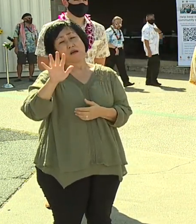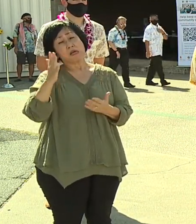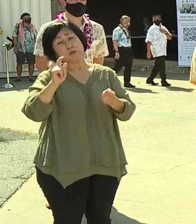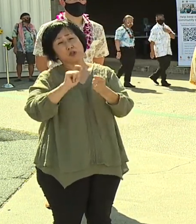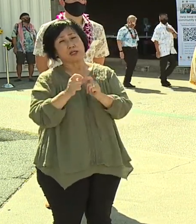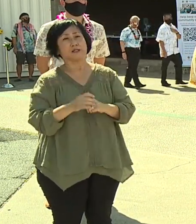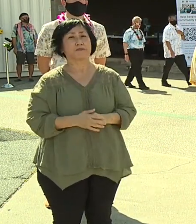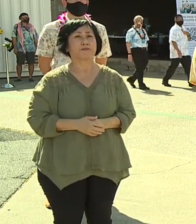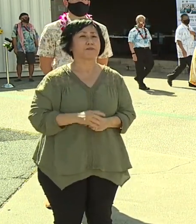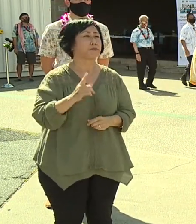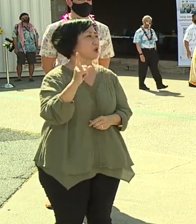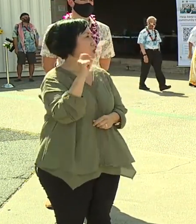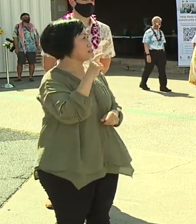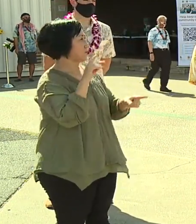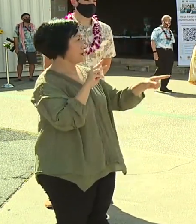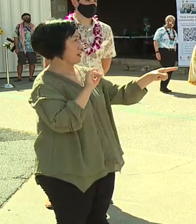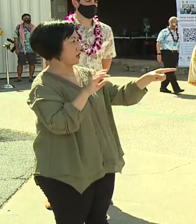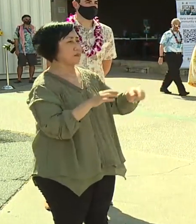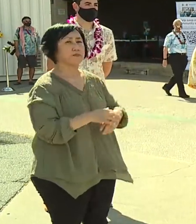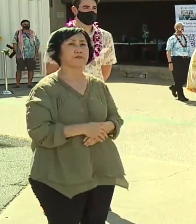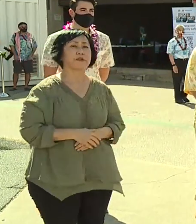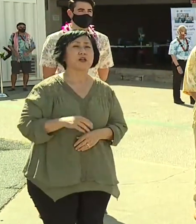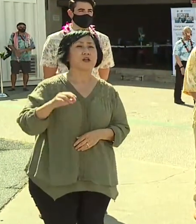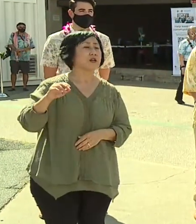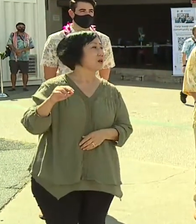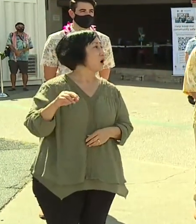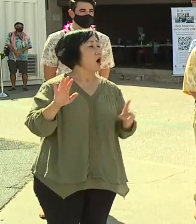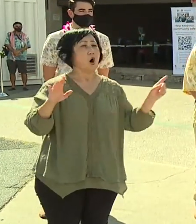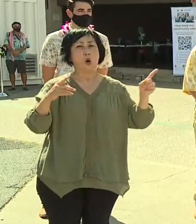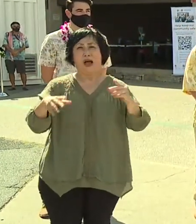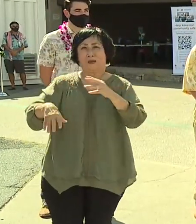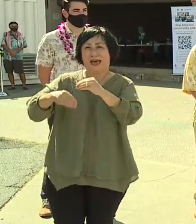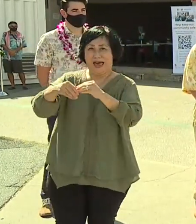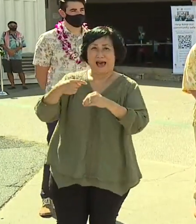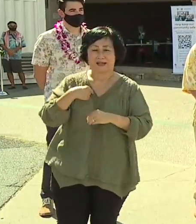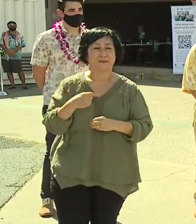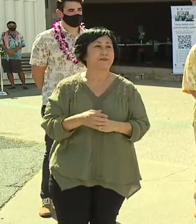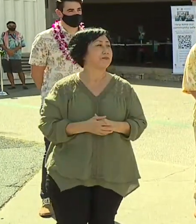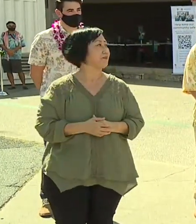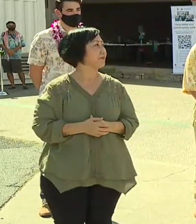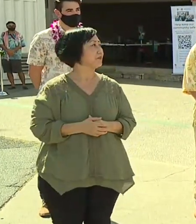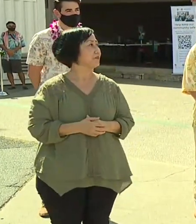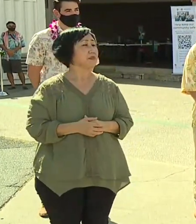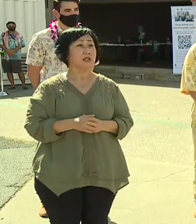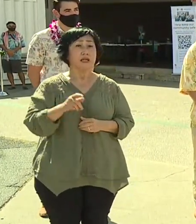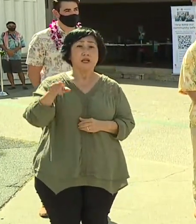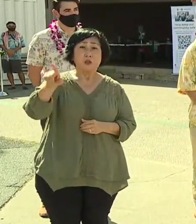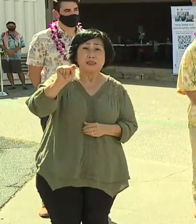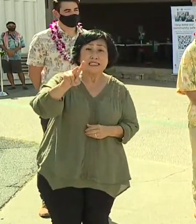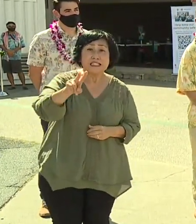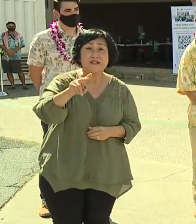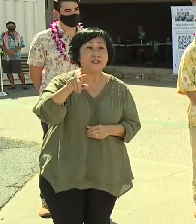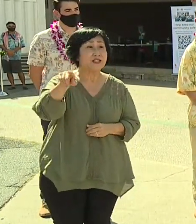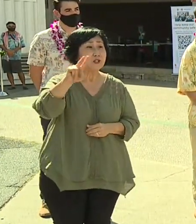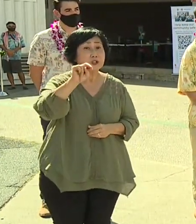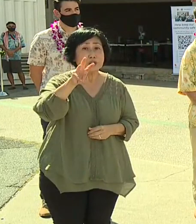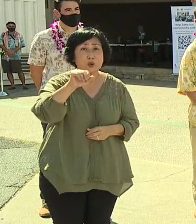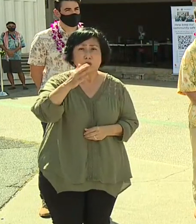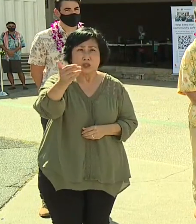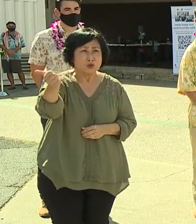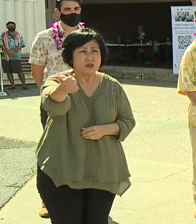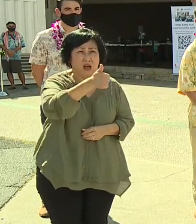This next question is for Mayor, from Sarah Madison. By the way, I would invite, again, the members of the media today, before you leave, go get